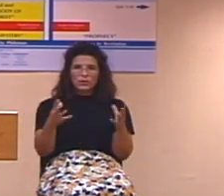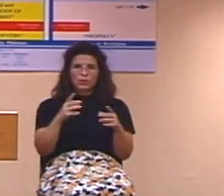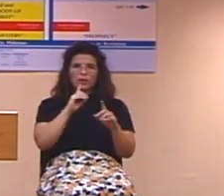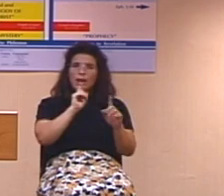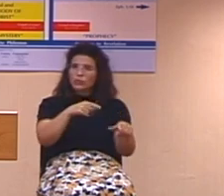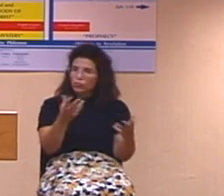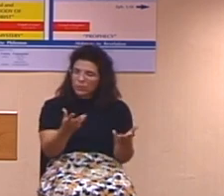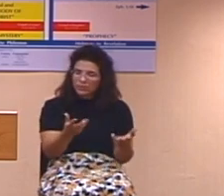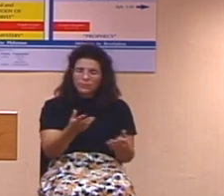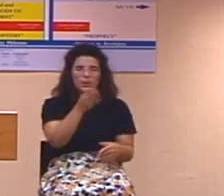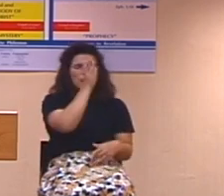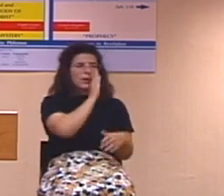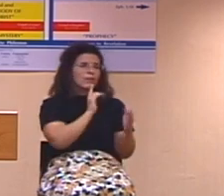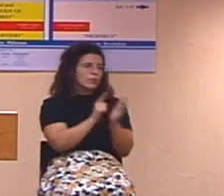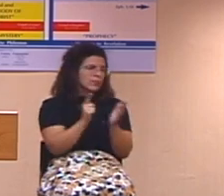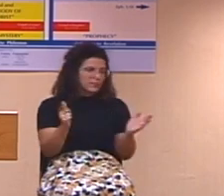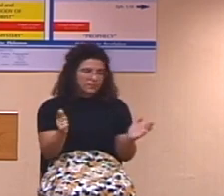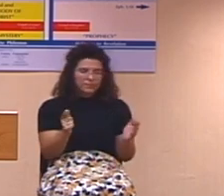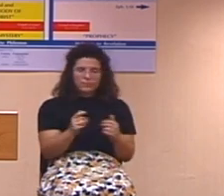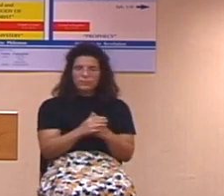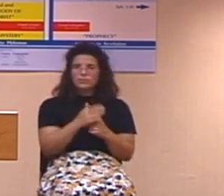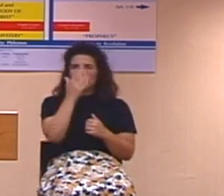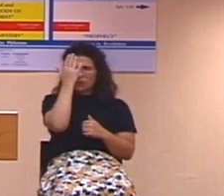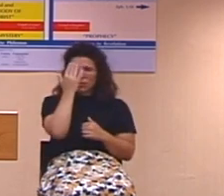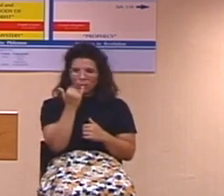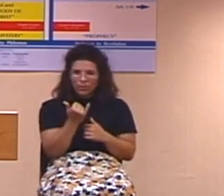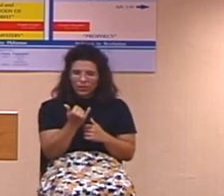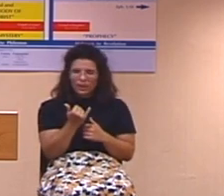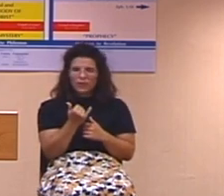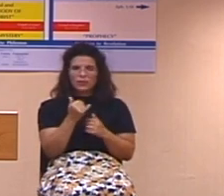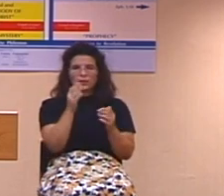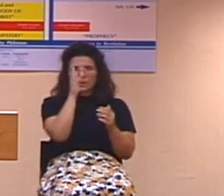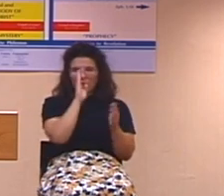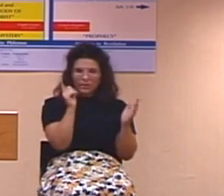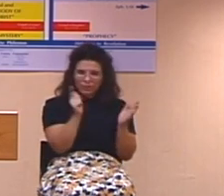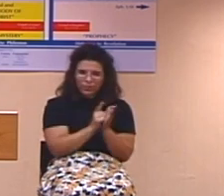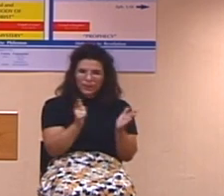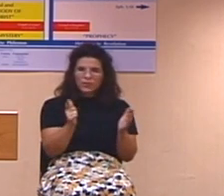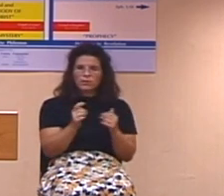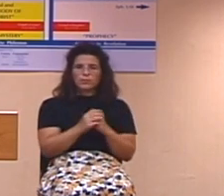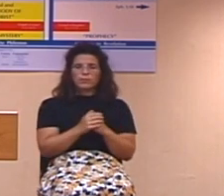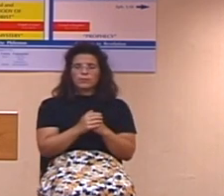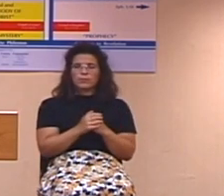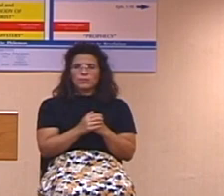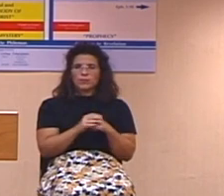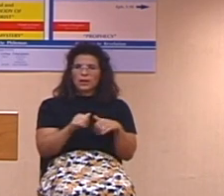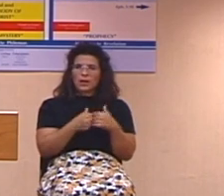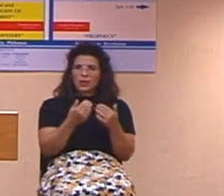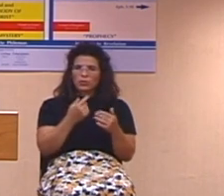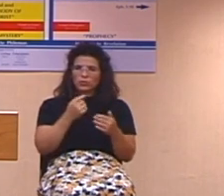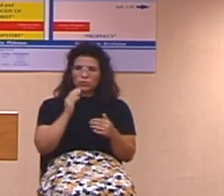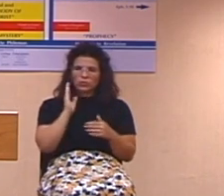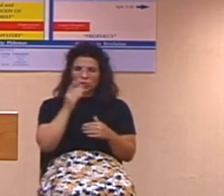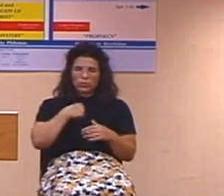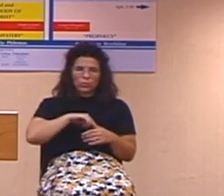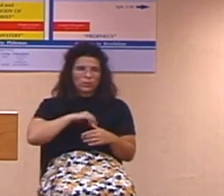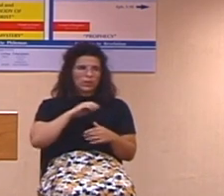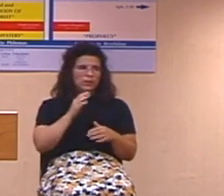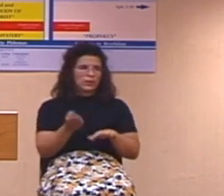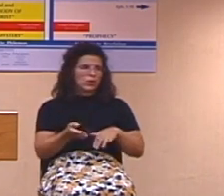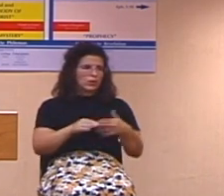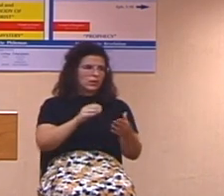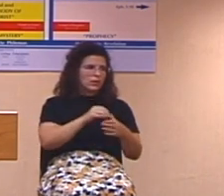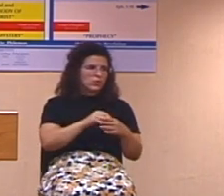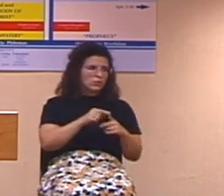God forbid. Why is it God forbid? How shall we that are dead to sin live any